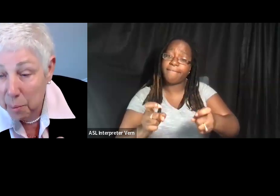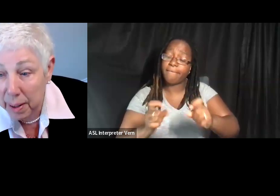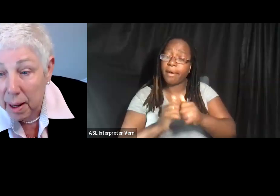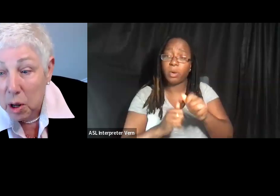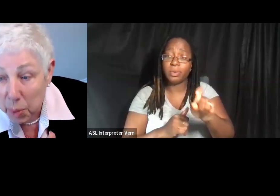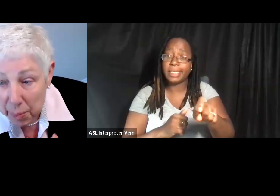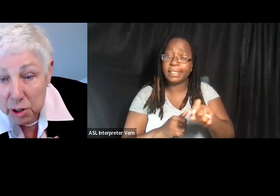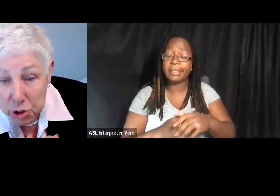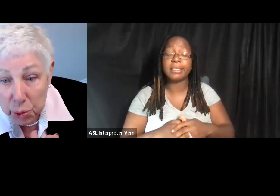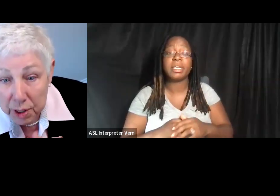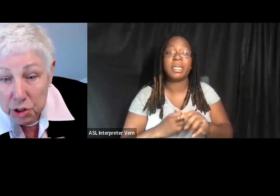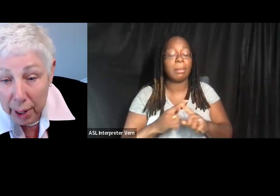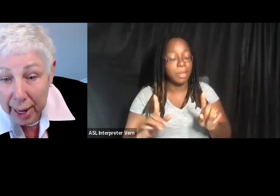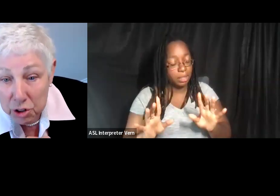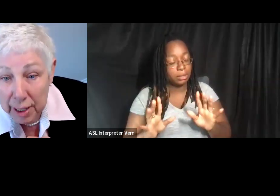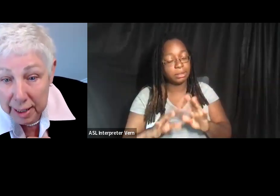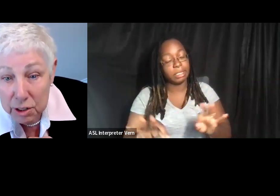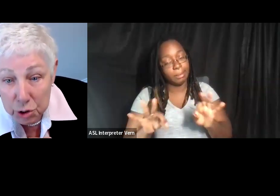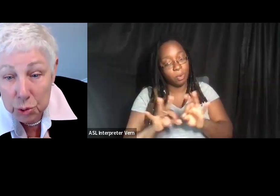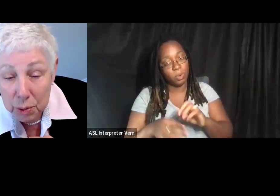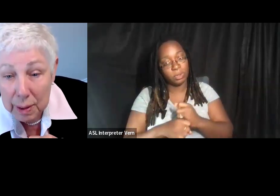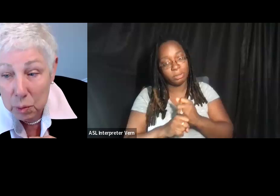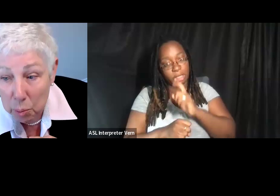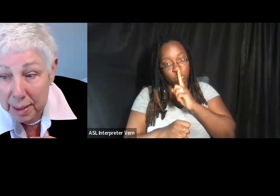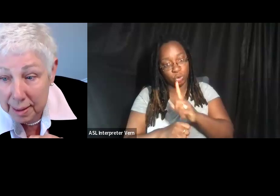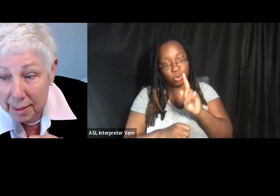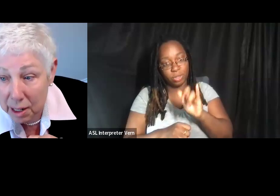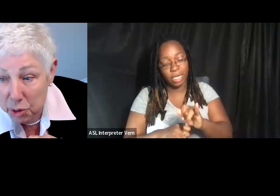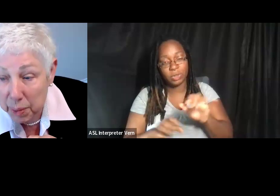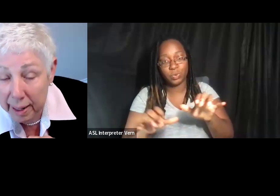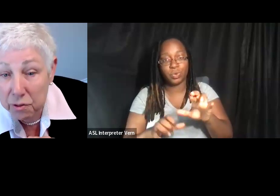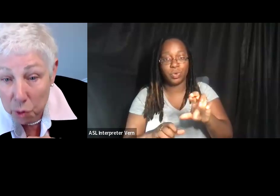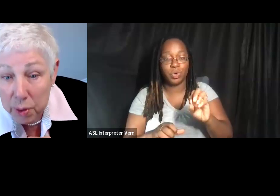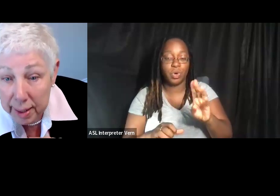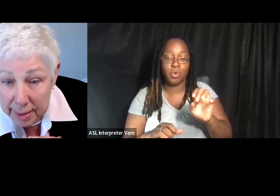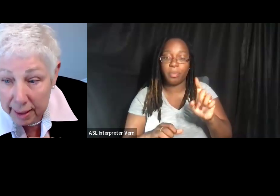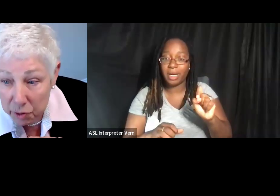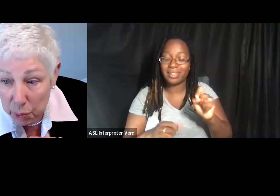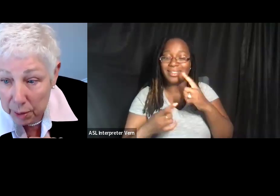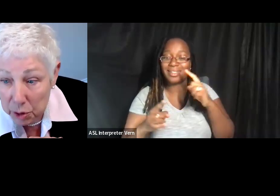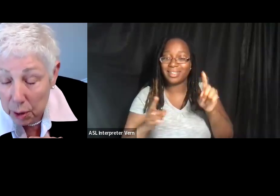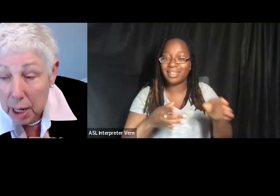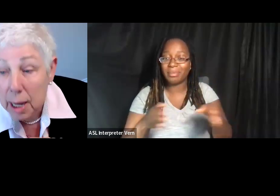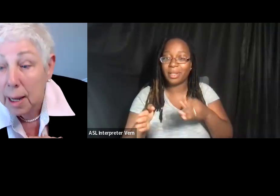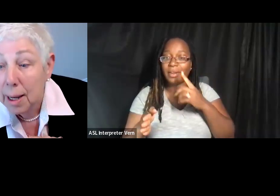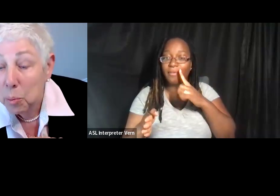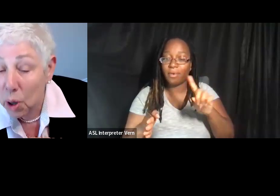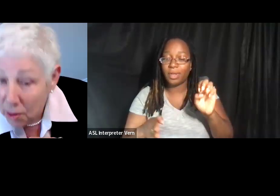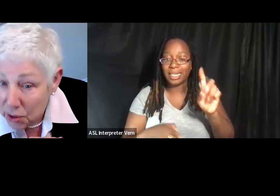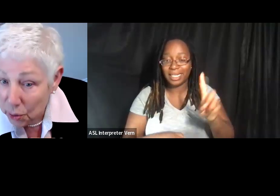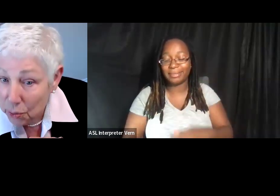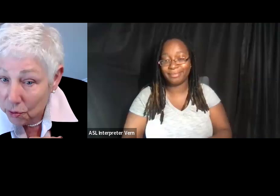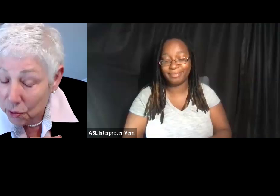to happen, but make sure that you actually do robust succession planning for the executive director,